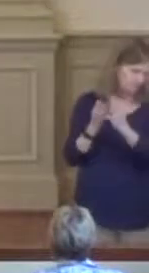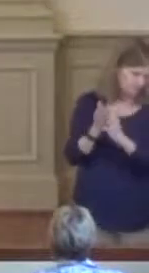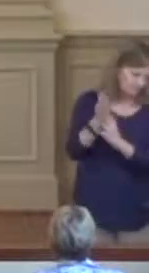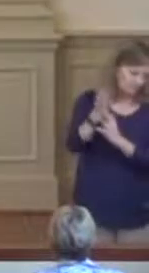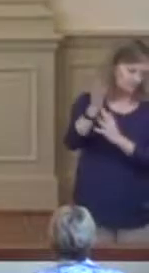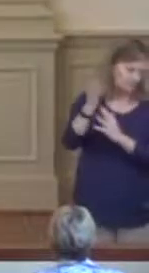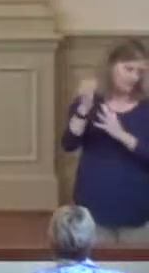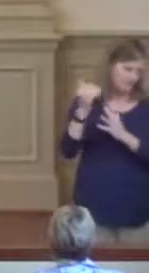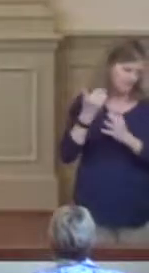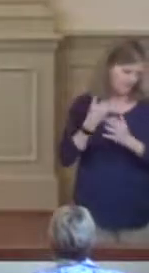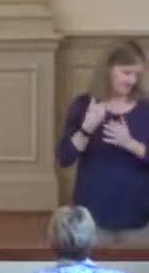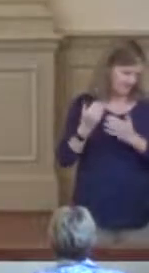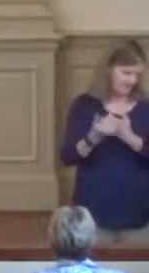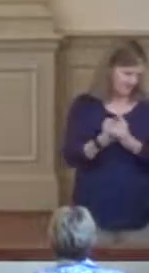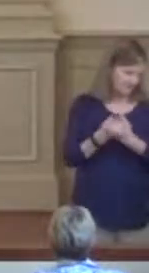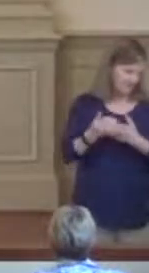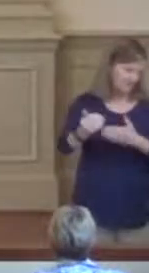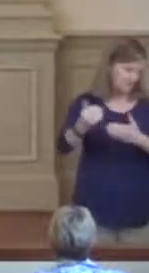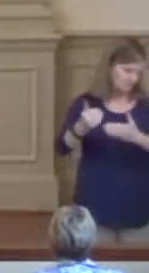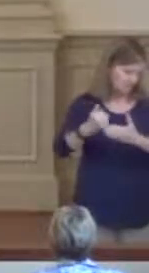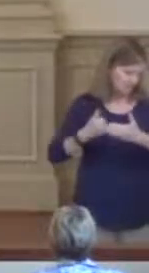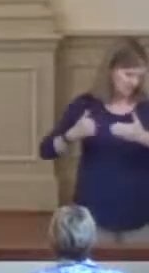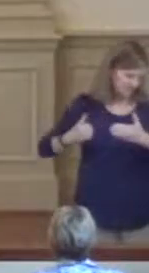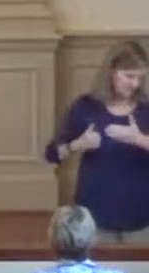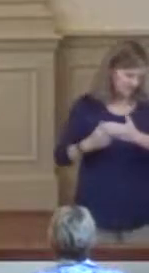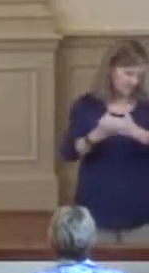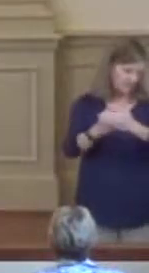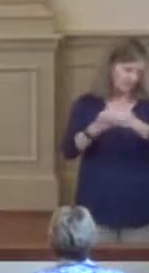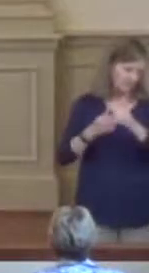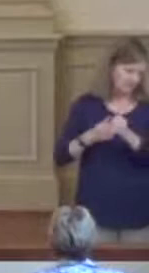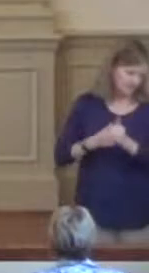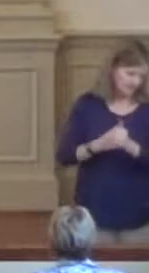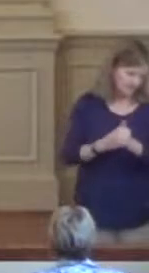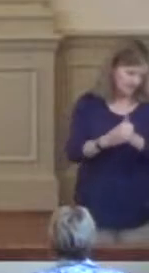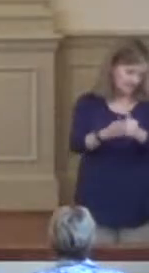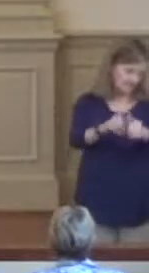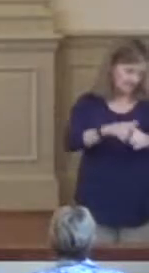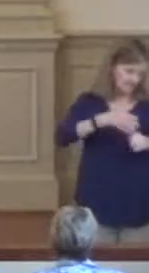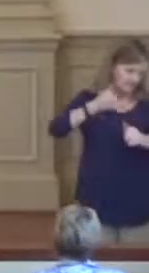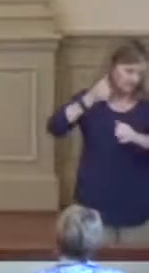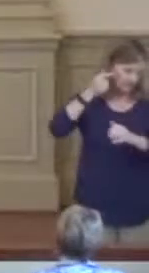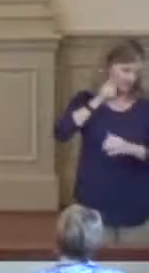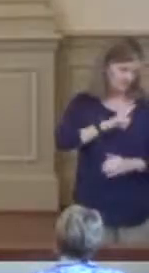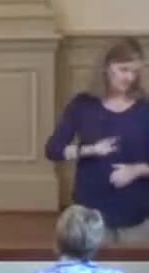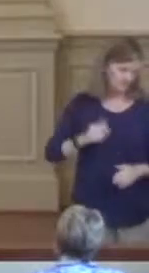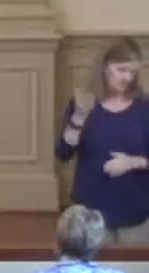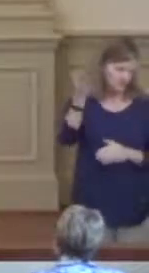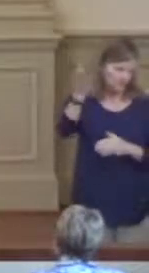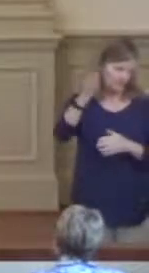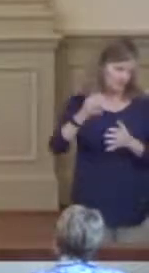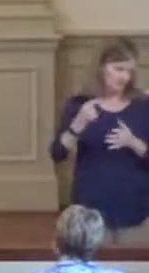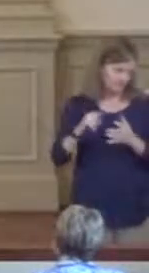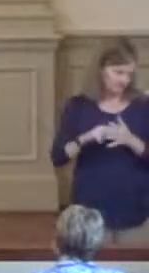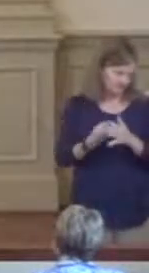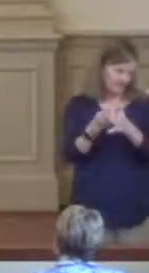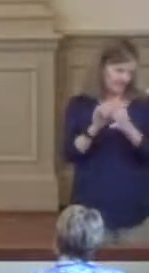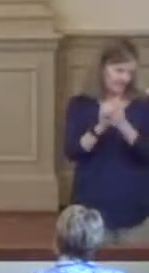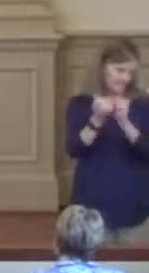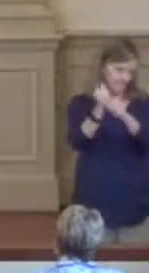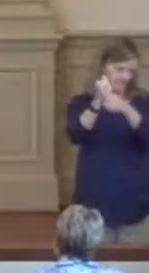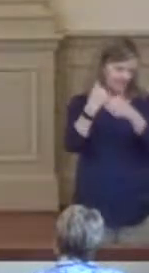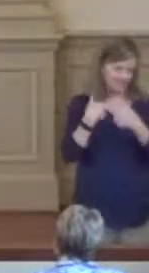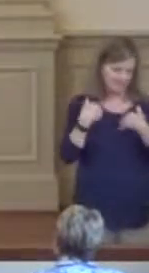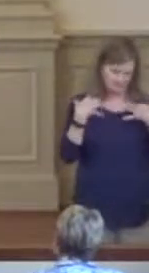me. Draw me nearer, leave me longer. For you're the source that makes